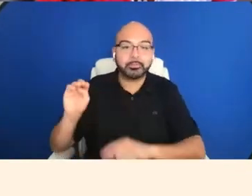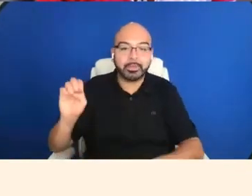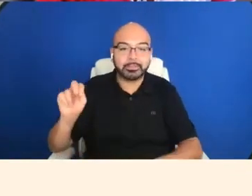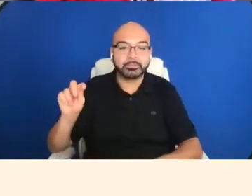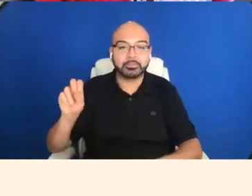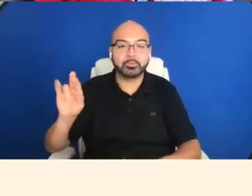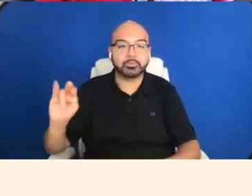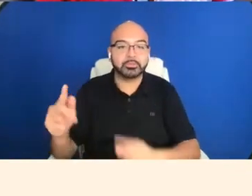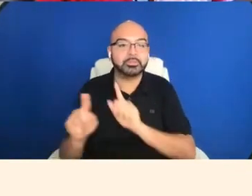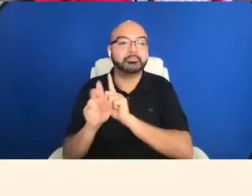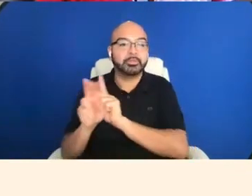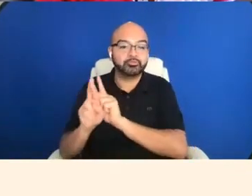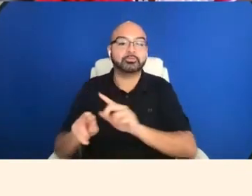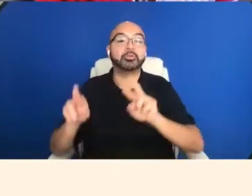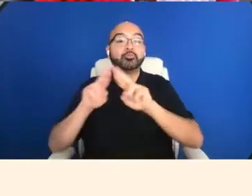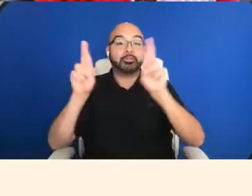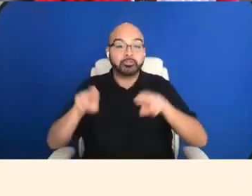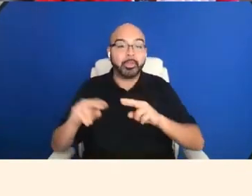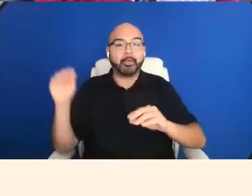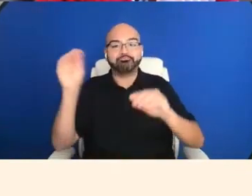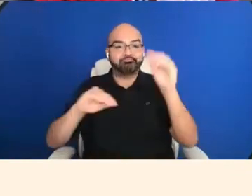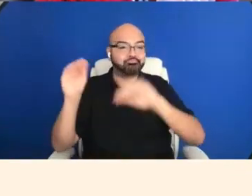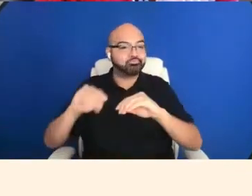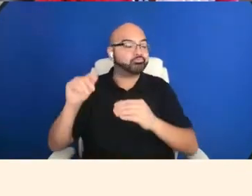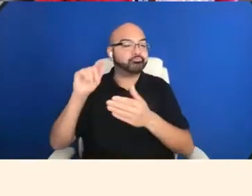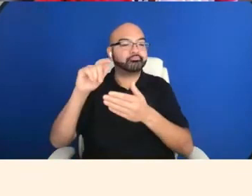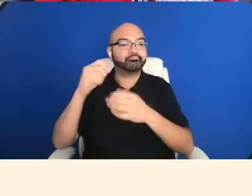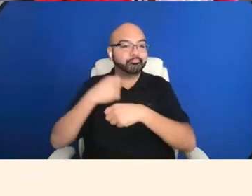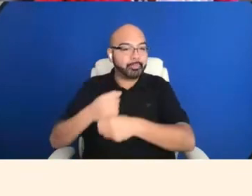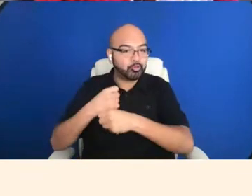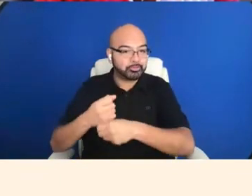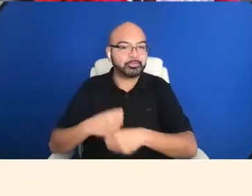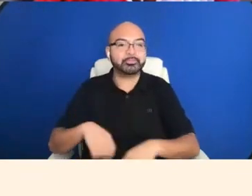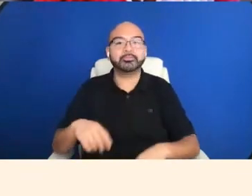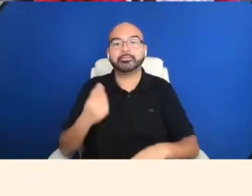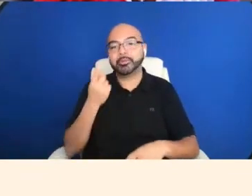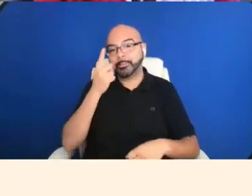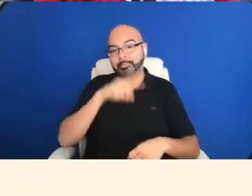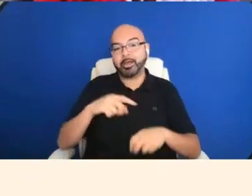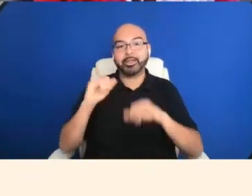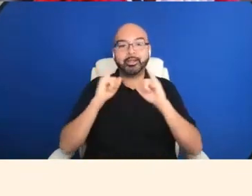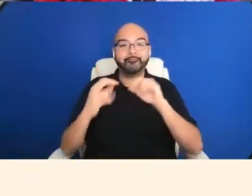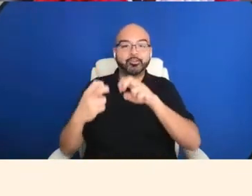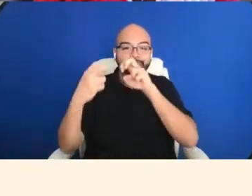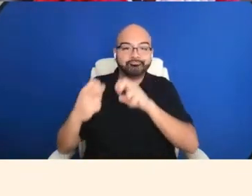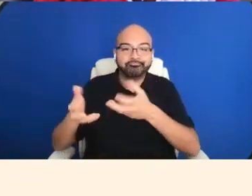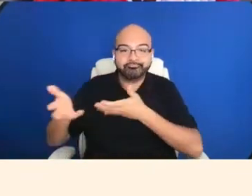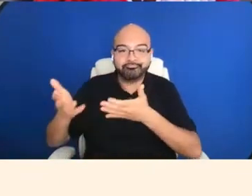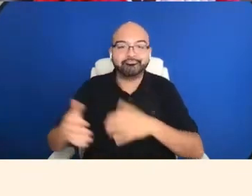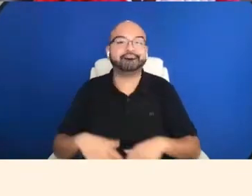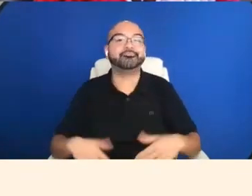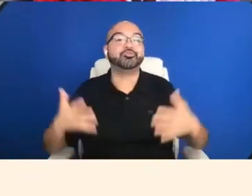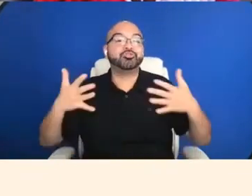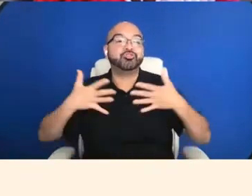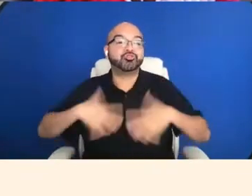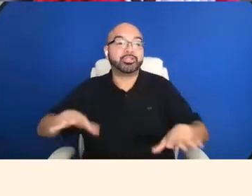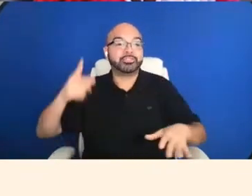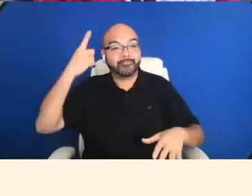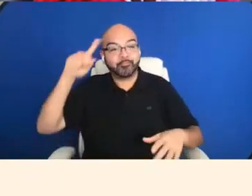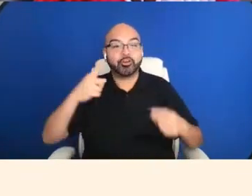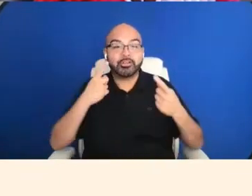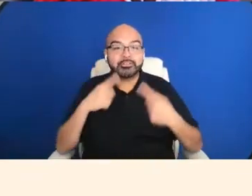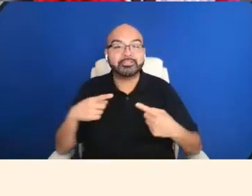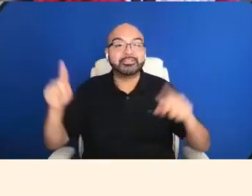resume building, mock interviews, dress for success, um,